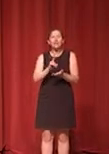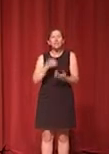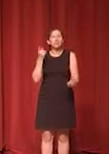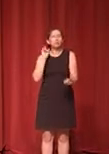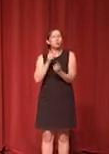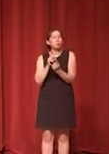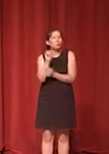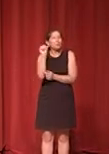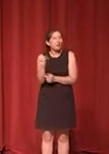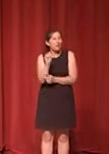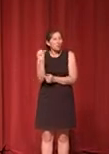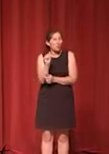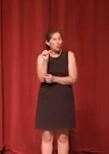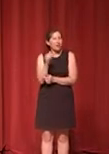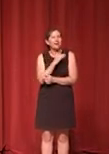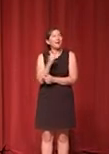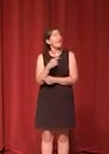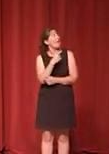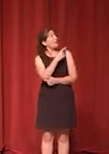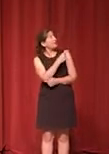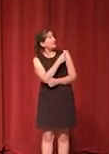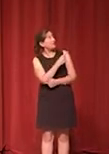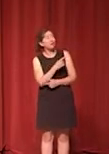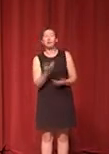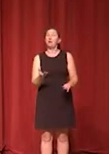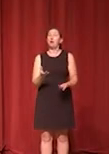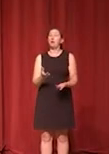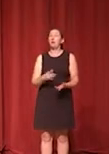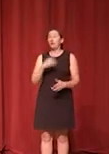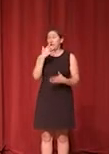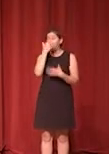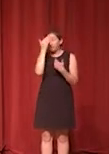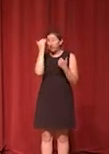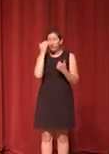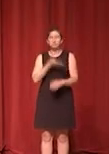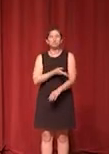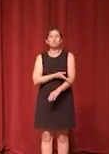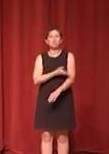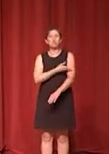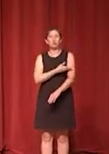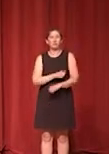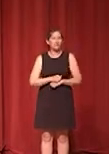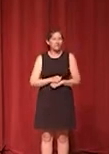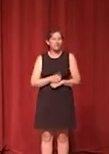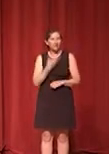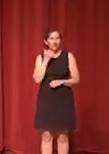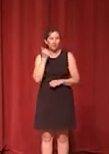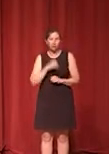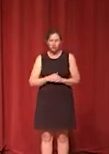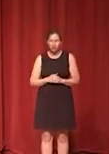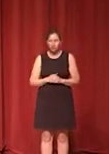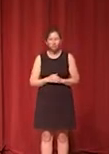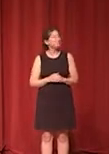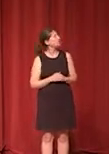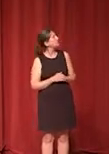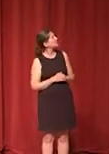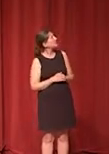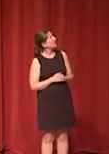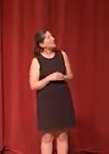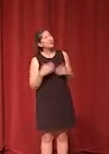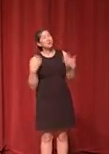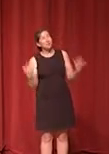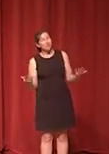improving symptoms. But what we're seeing too is that these people are not staying up where we'd like them to